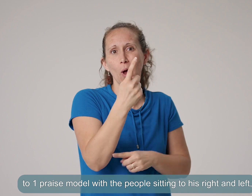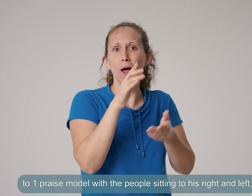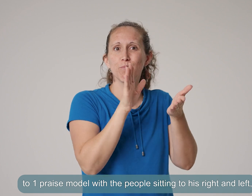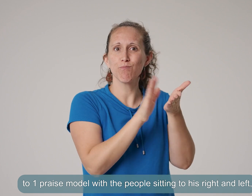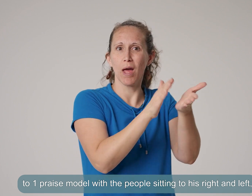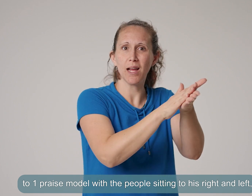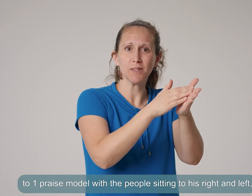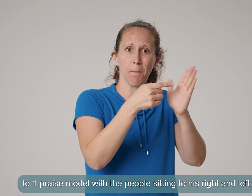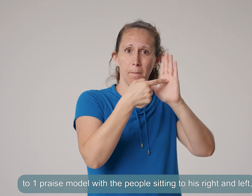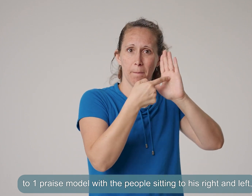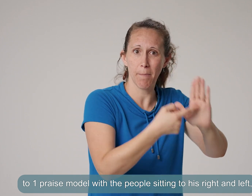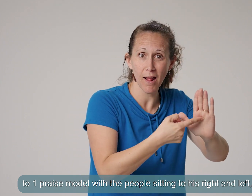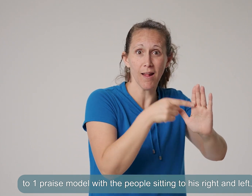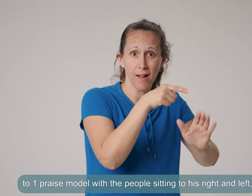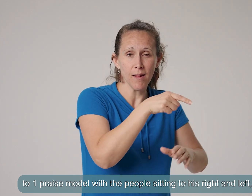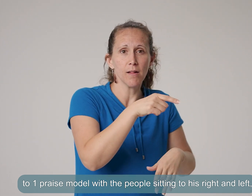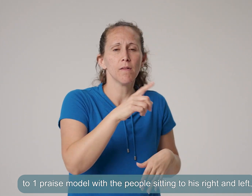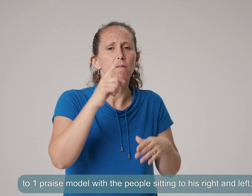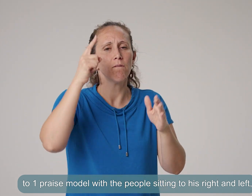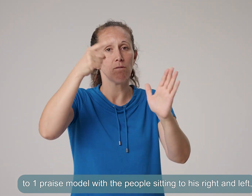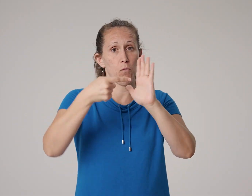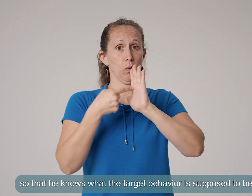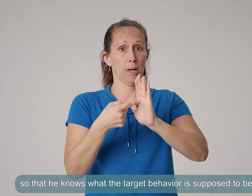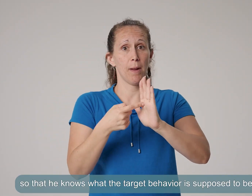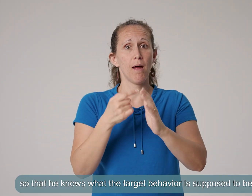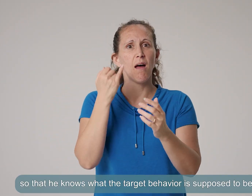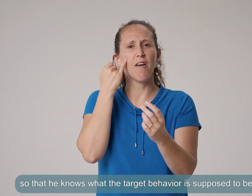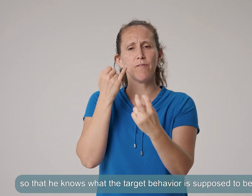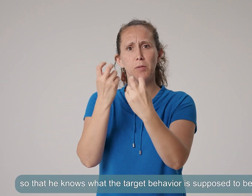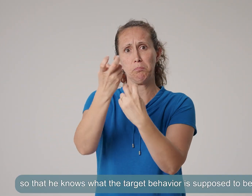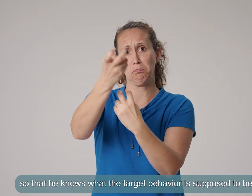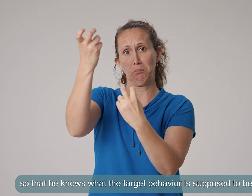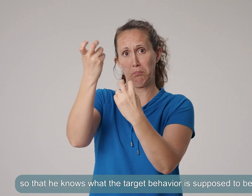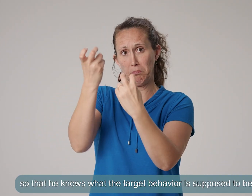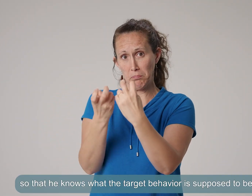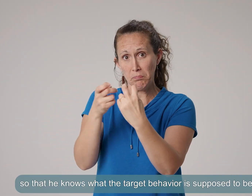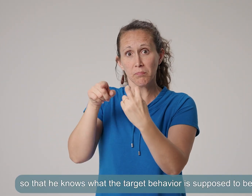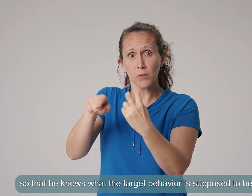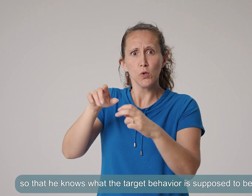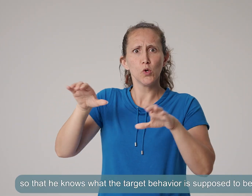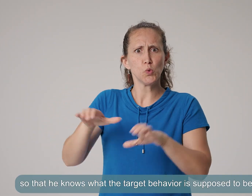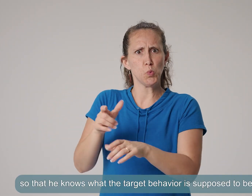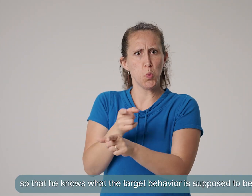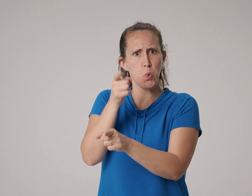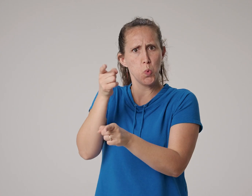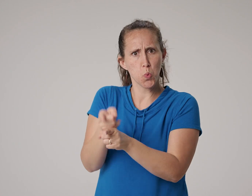praise model with the people sitting to his right and left so that he knows what the target behavior is supposed to be.